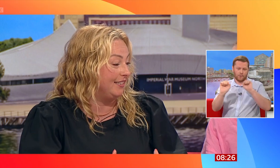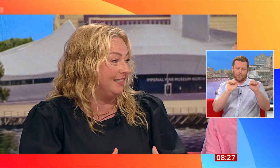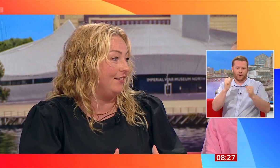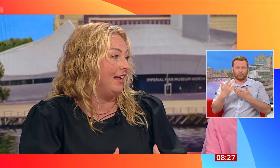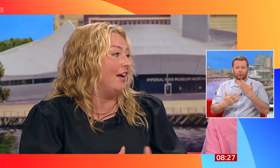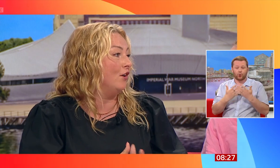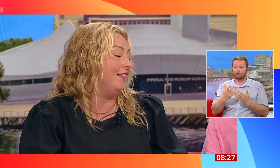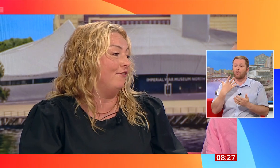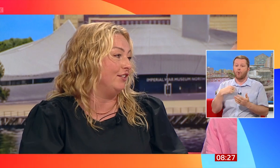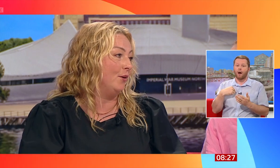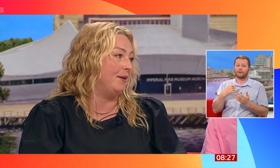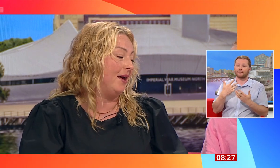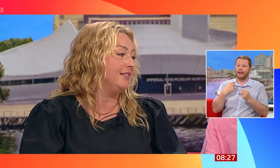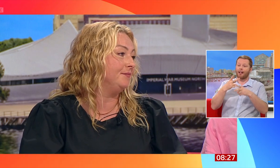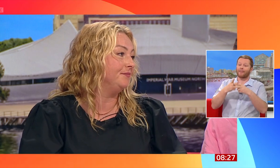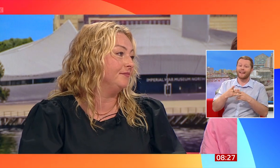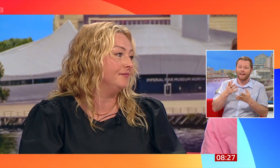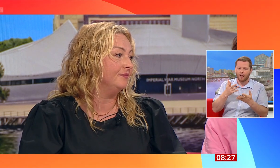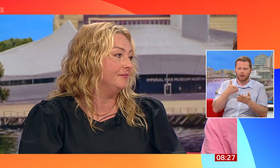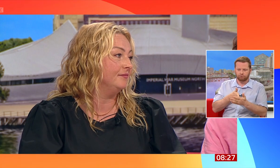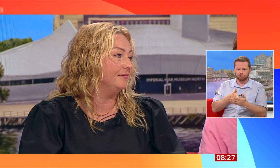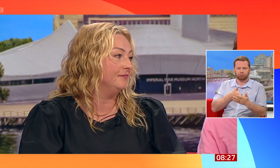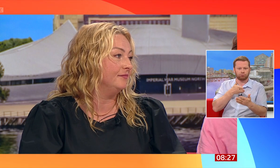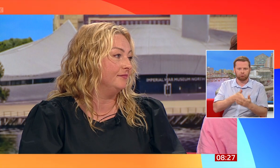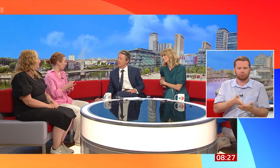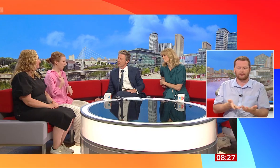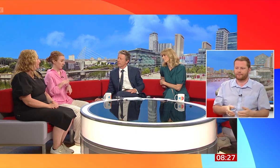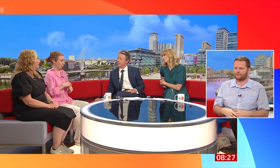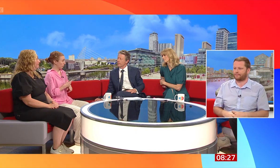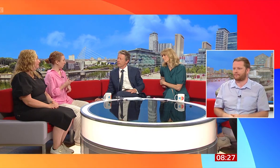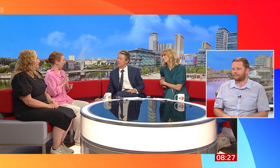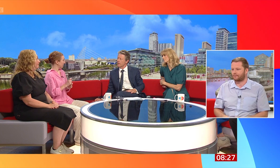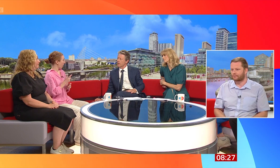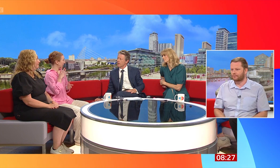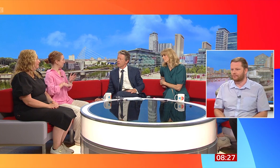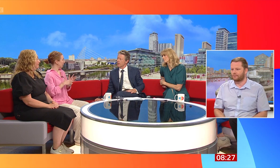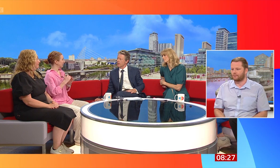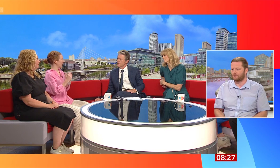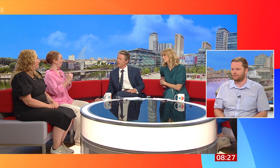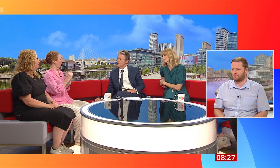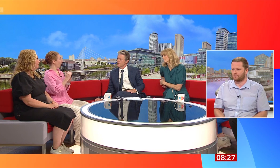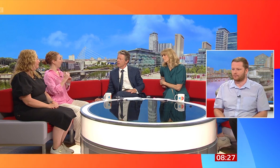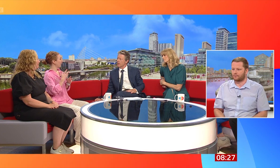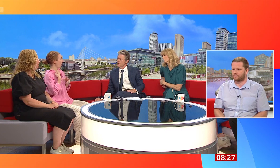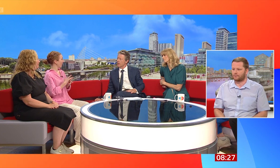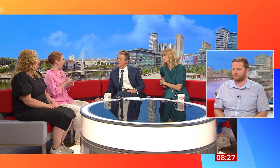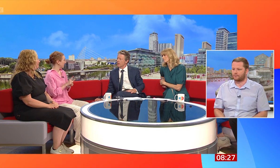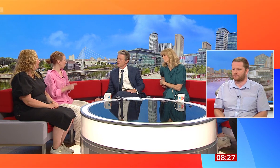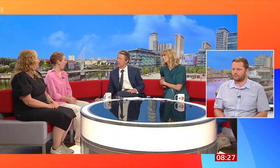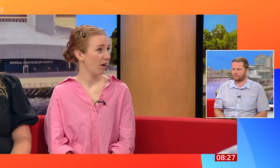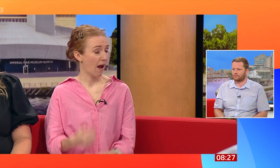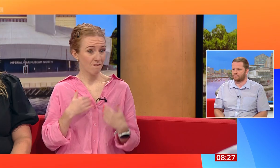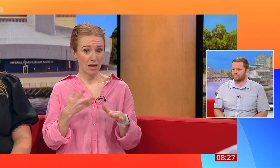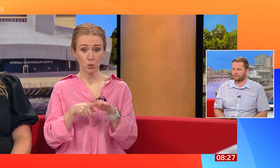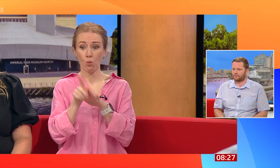to access healthcare and their rights not being met. Even myself. I'm a doctor, and I've got experience, and I can see